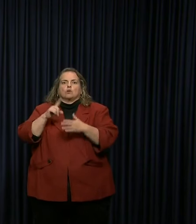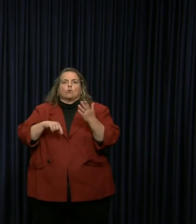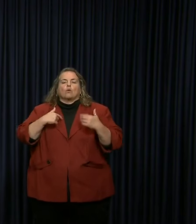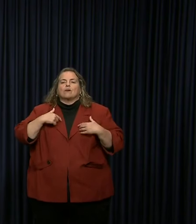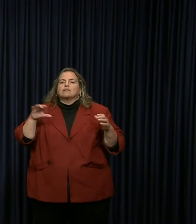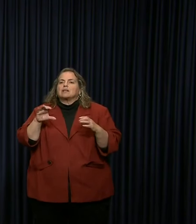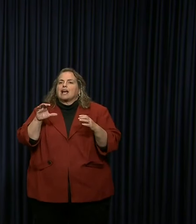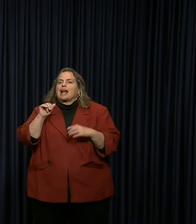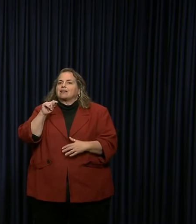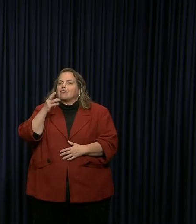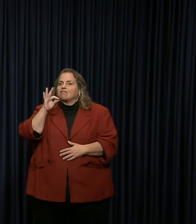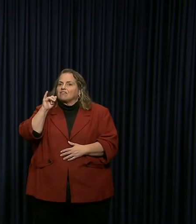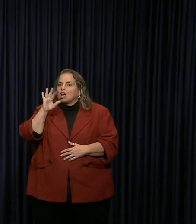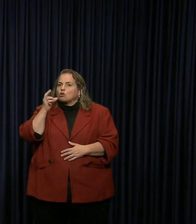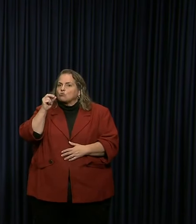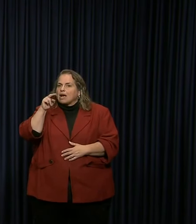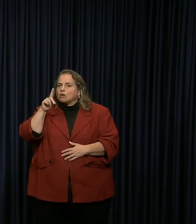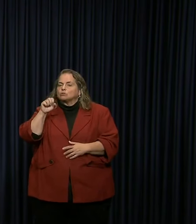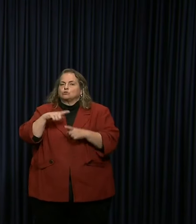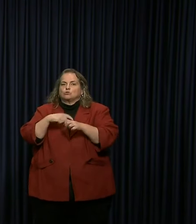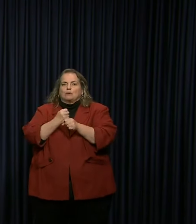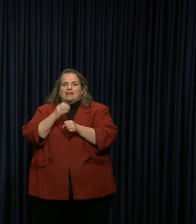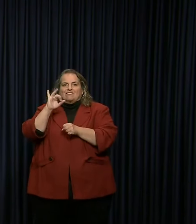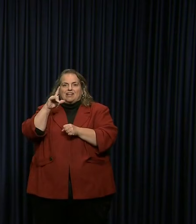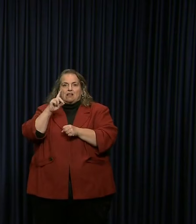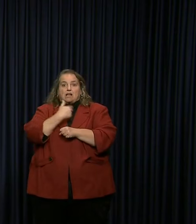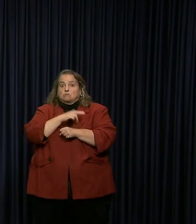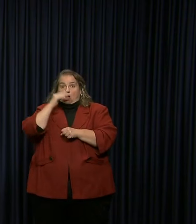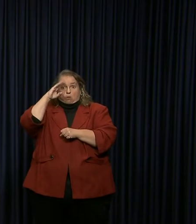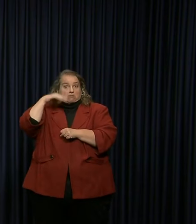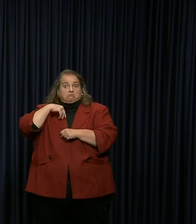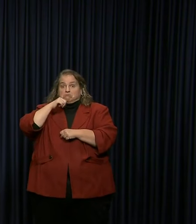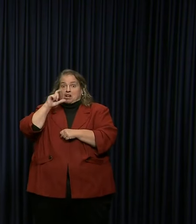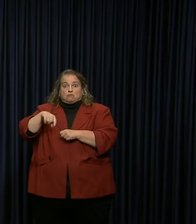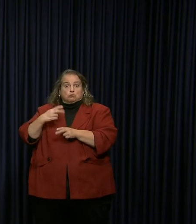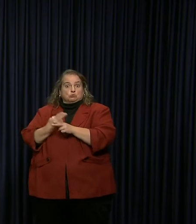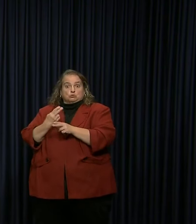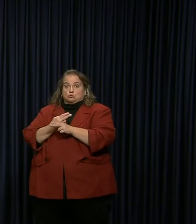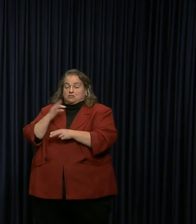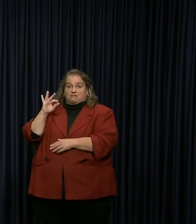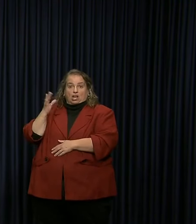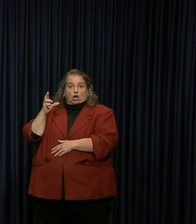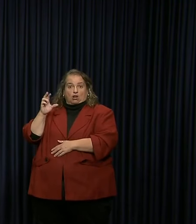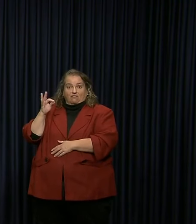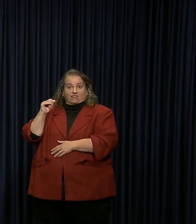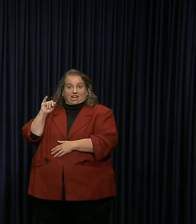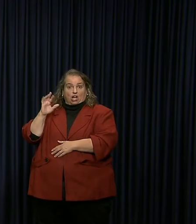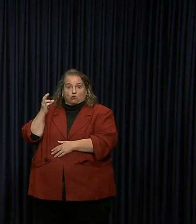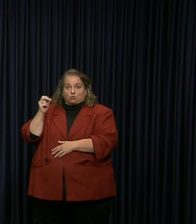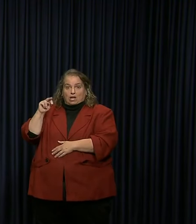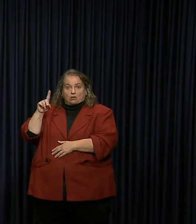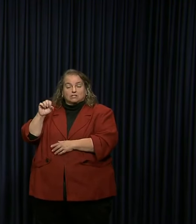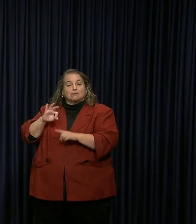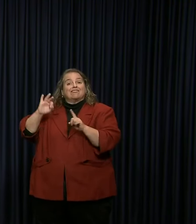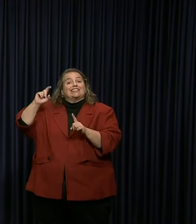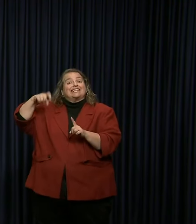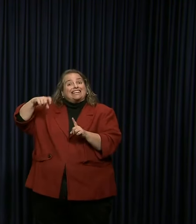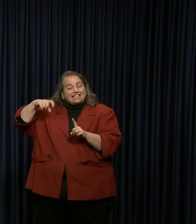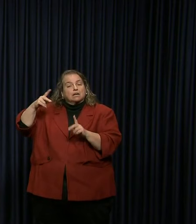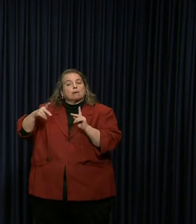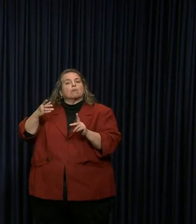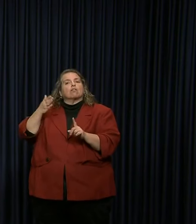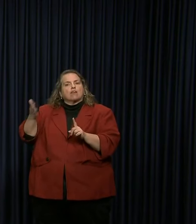done at the fairgrounds, creating a field hospital. I hope that it doesn't have to be used. But if it is needed, the people that would be there